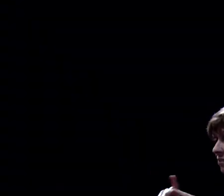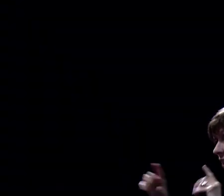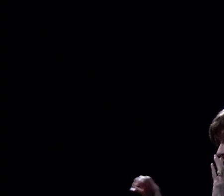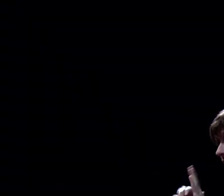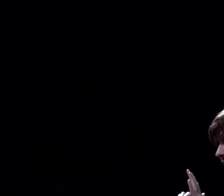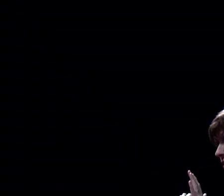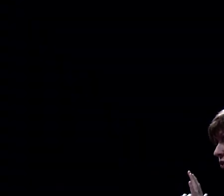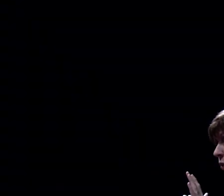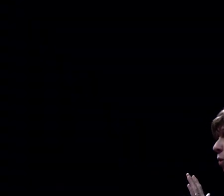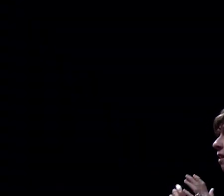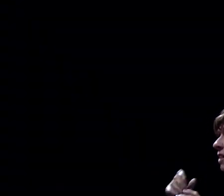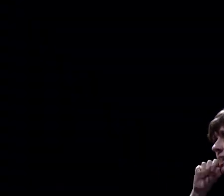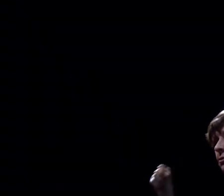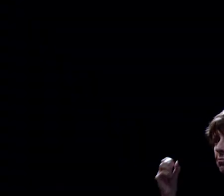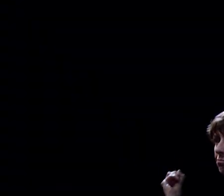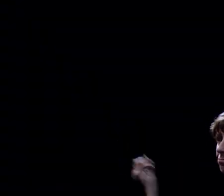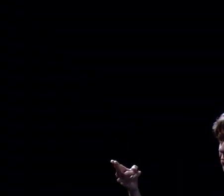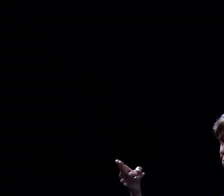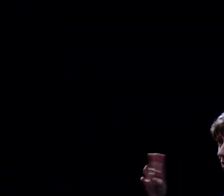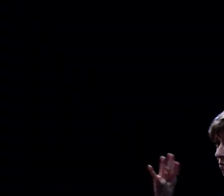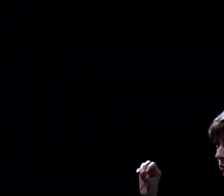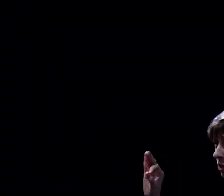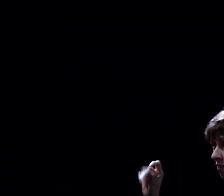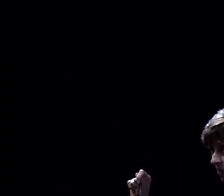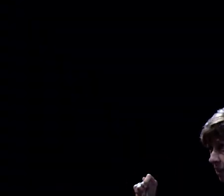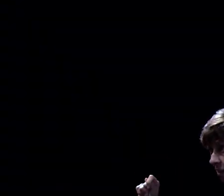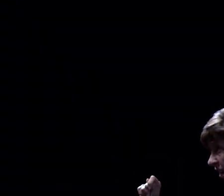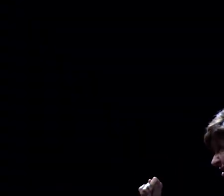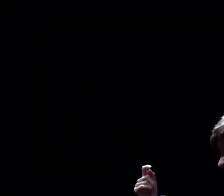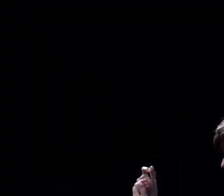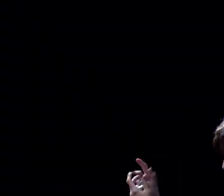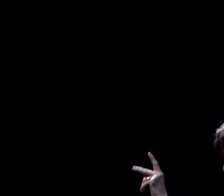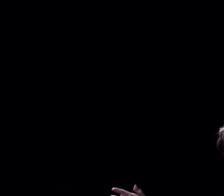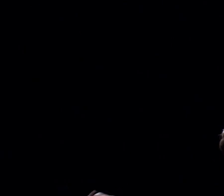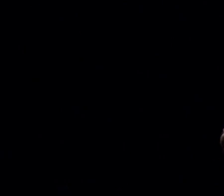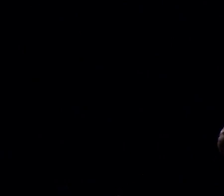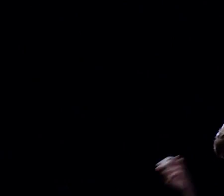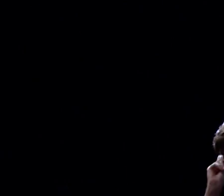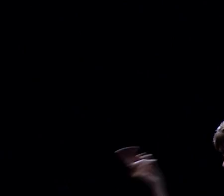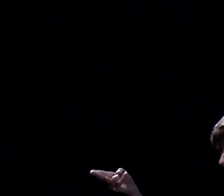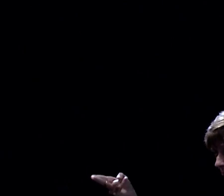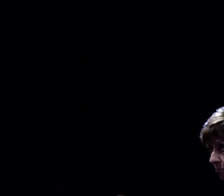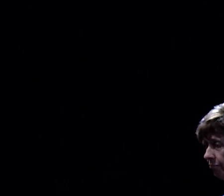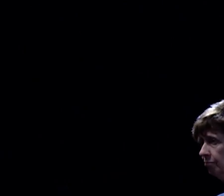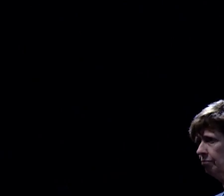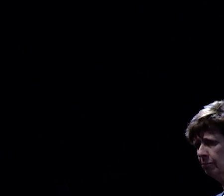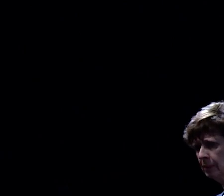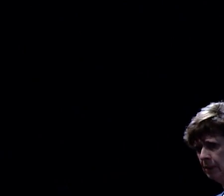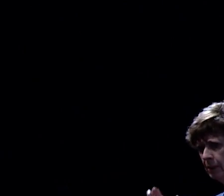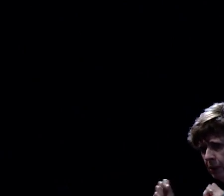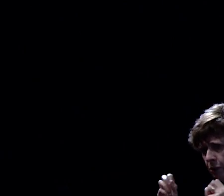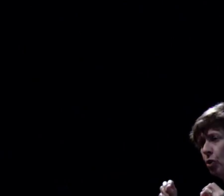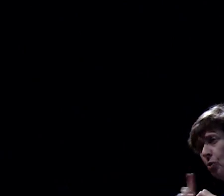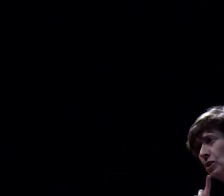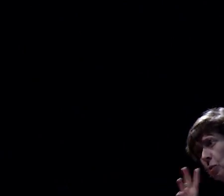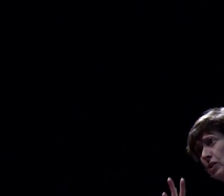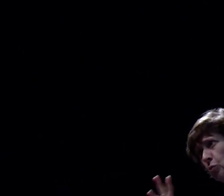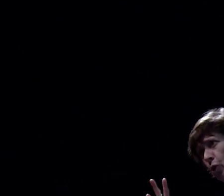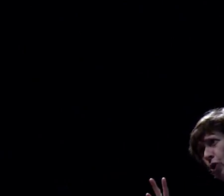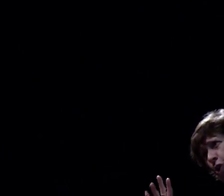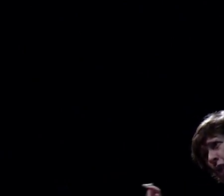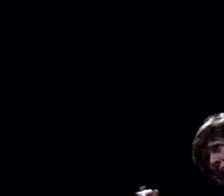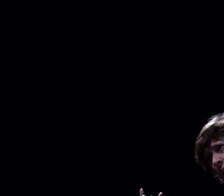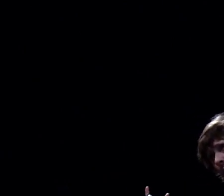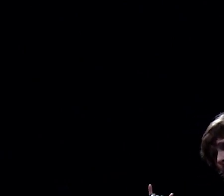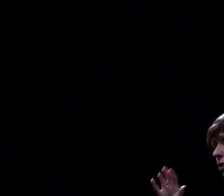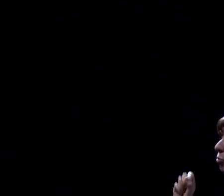that actually lob grenades about 40 feet into a group of people. So it's very Westworld-like in a sense.